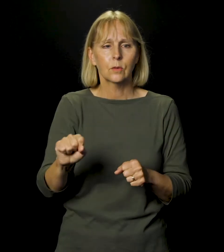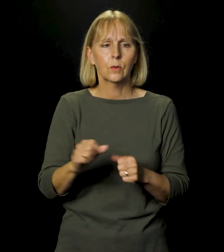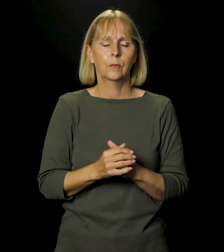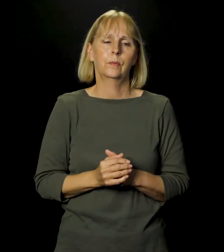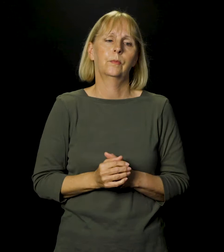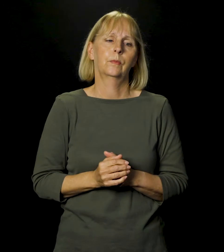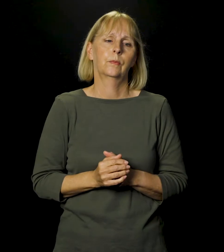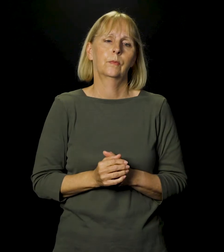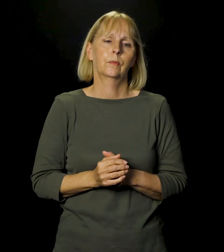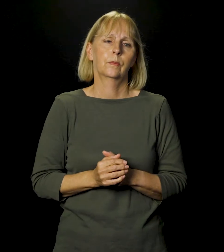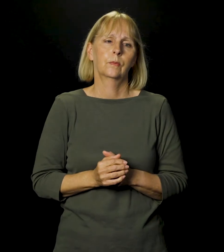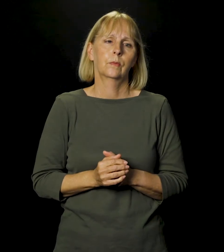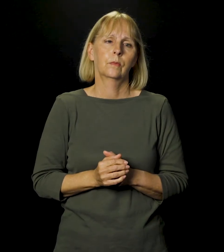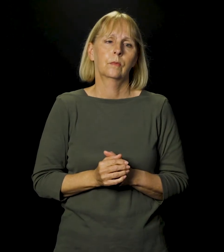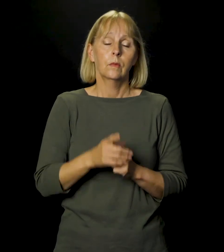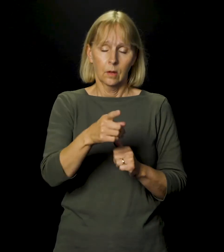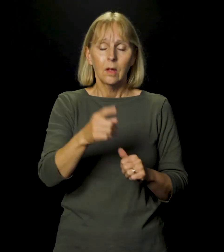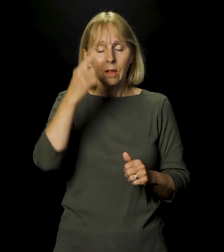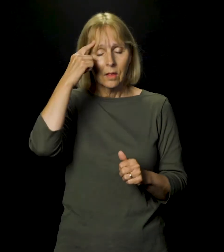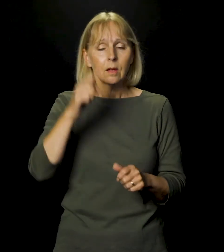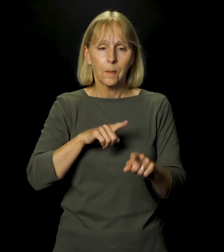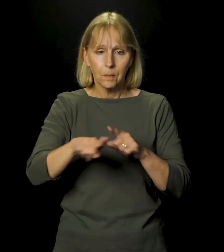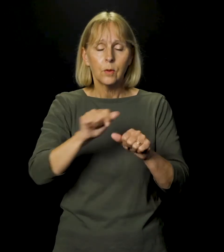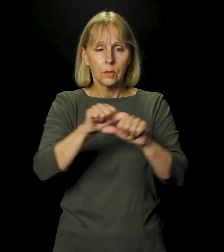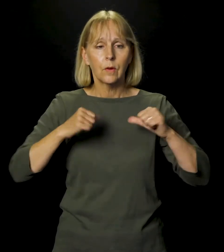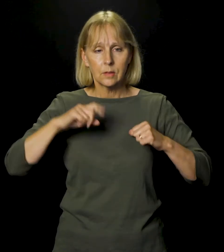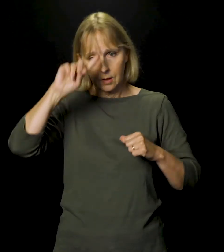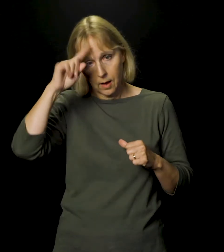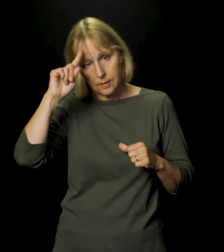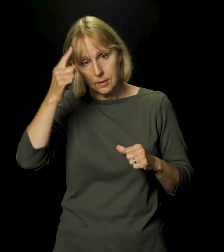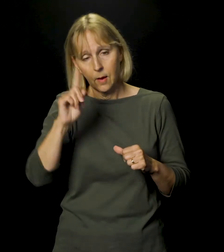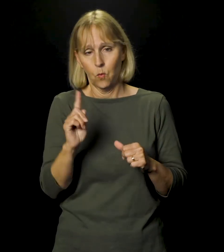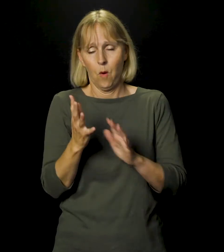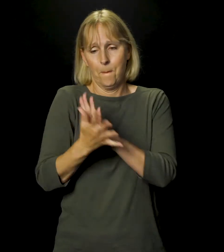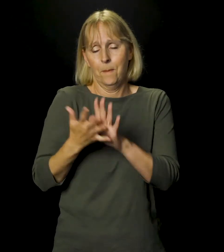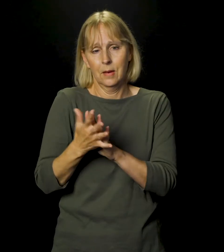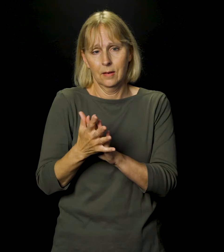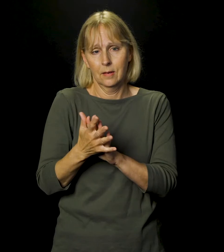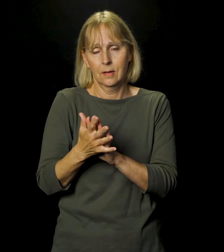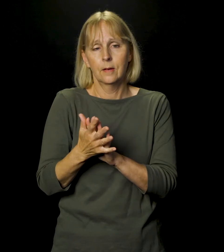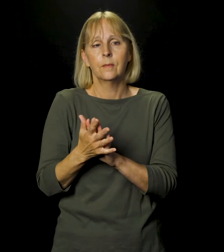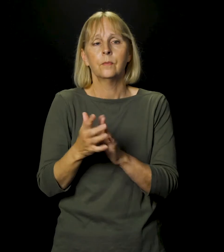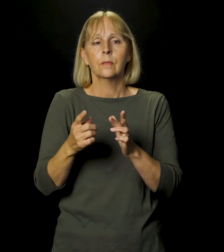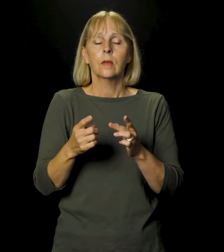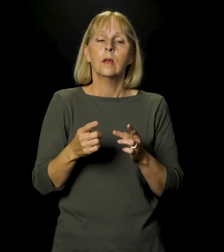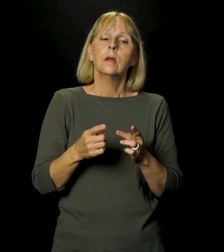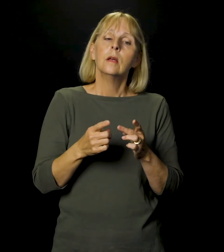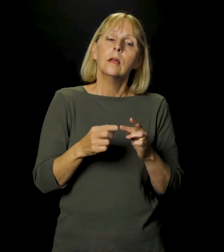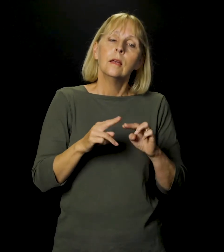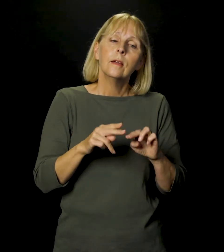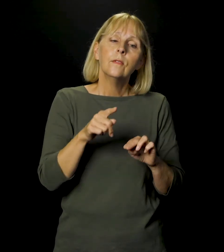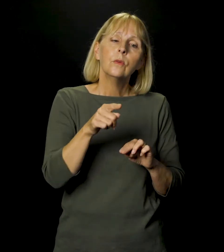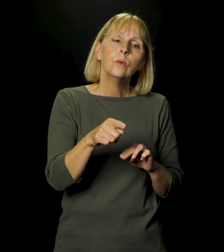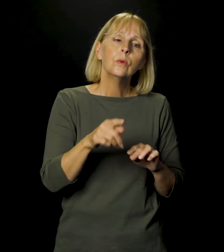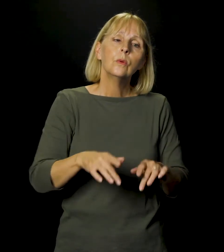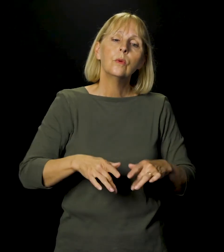I think it would ring true for so many of us. And if it doesn't ring true for you today, I would encourage you, hang around, because